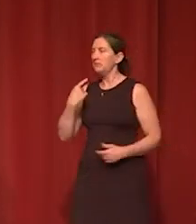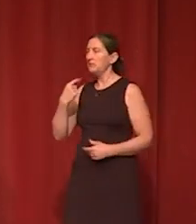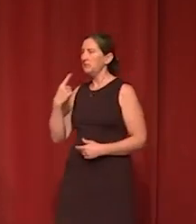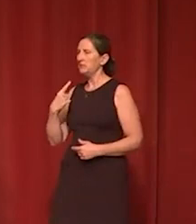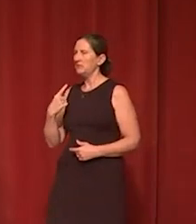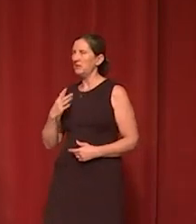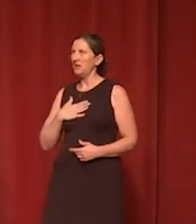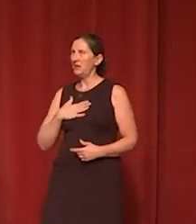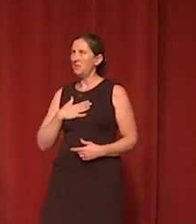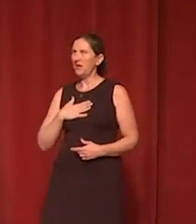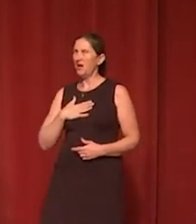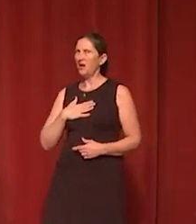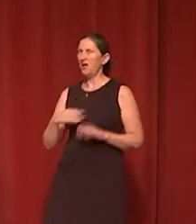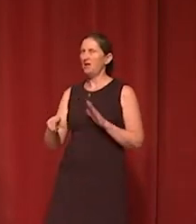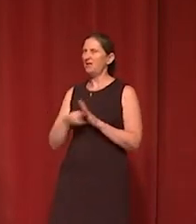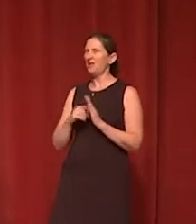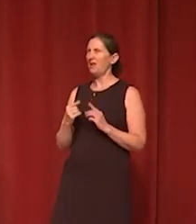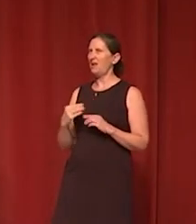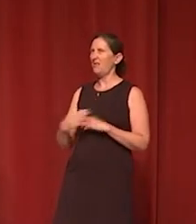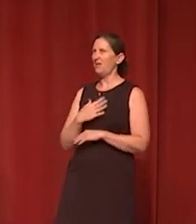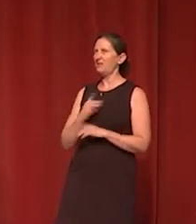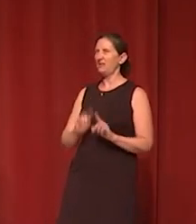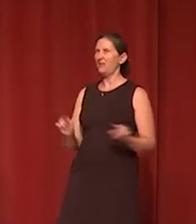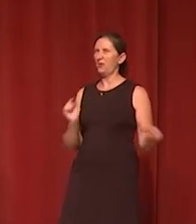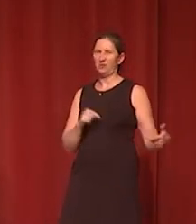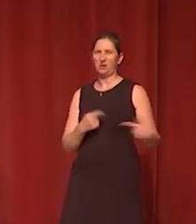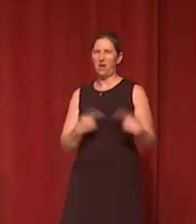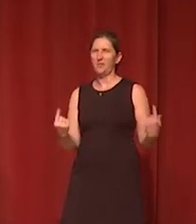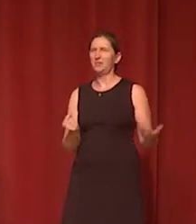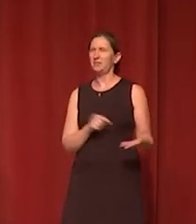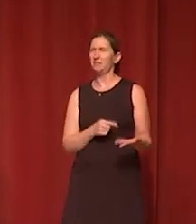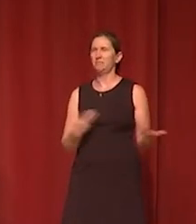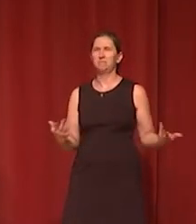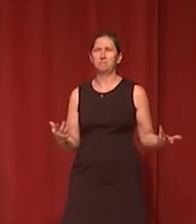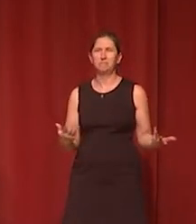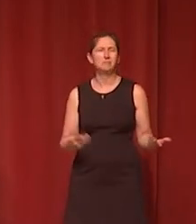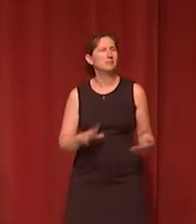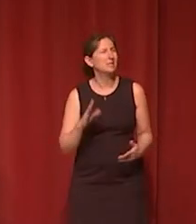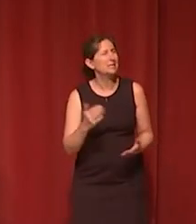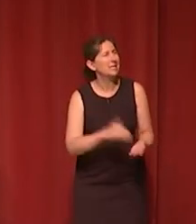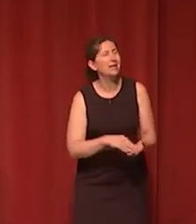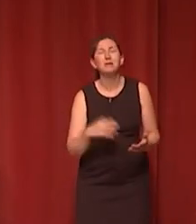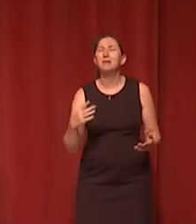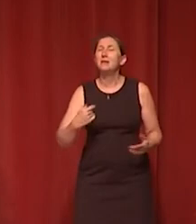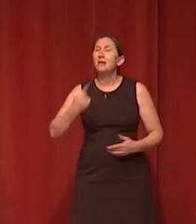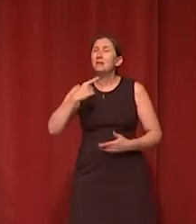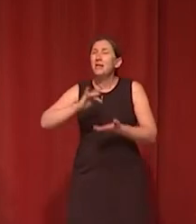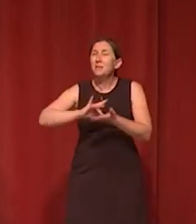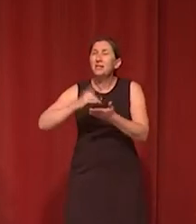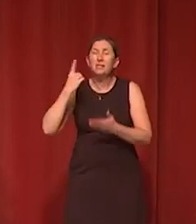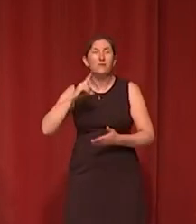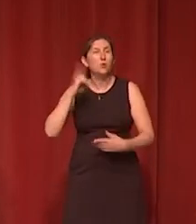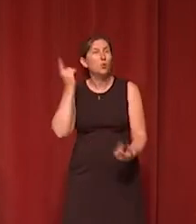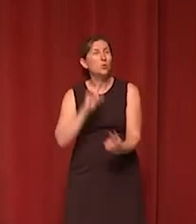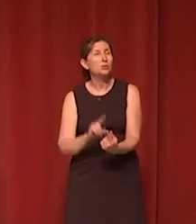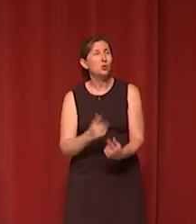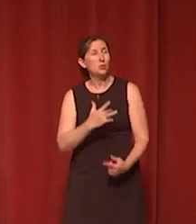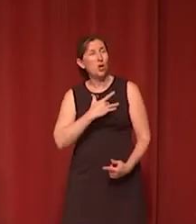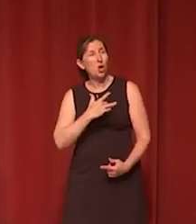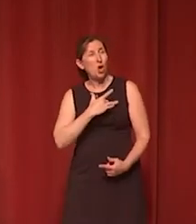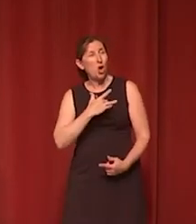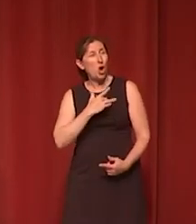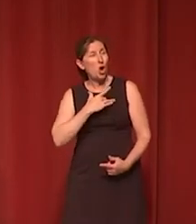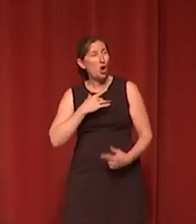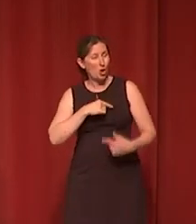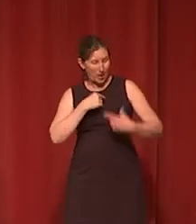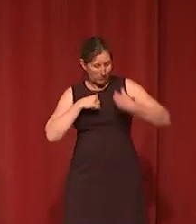different, but again, by taking statins and reducing your risk for cardiovascular disease, stroke, the risk